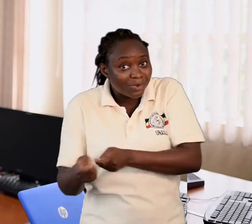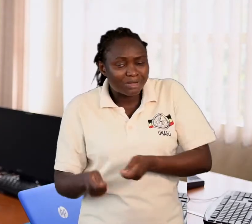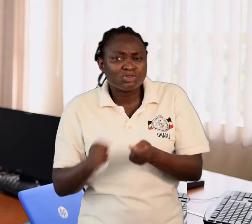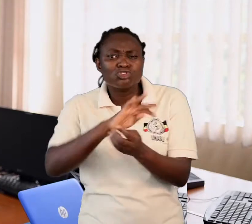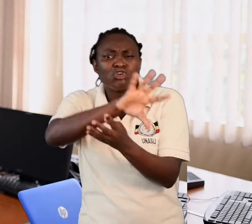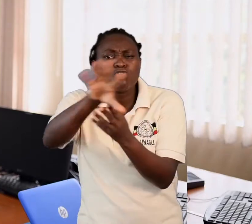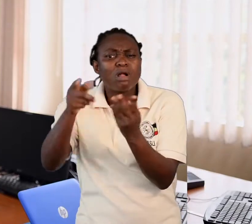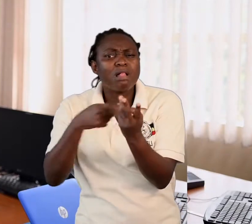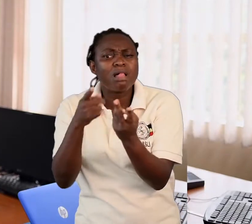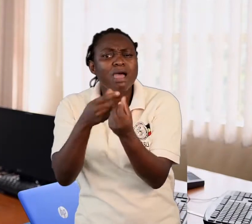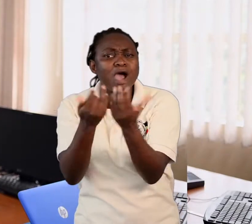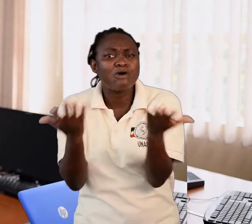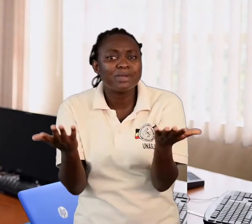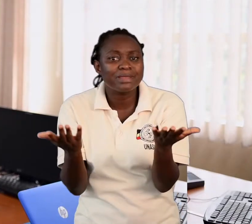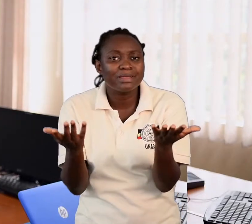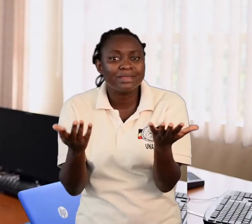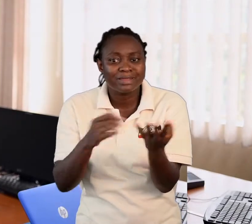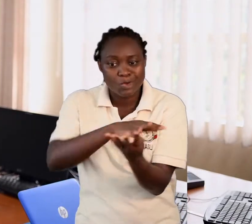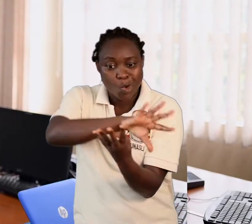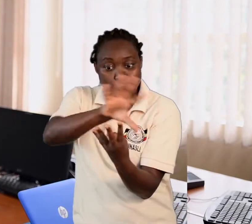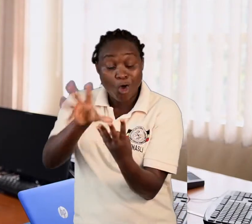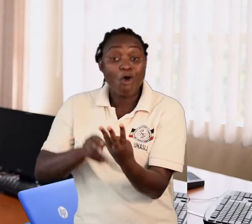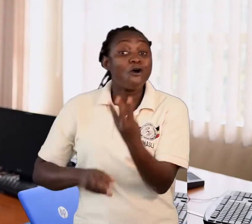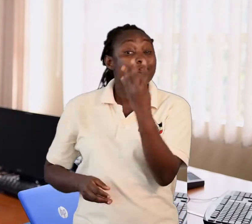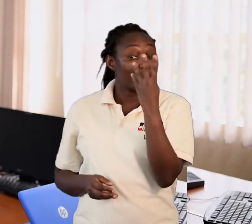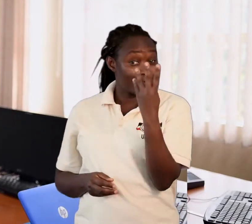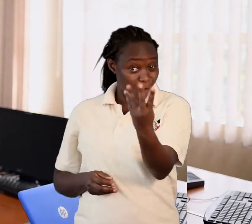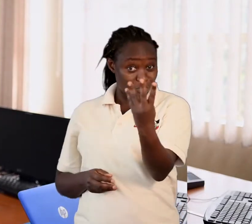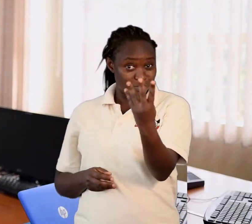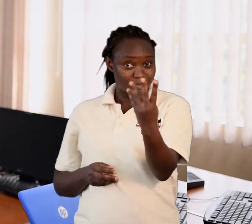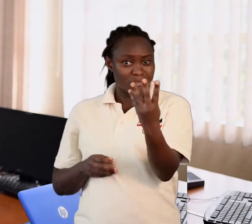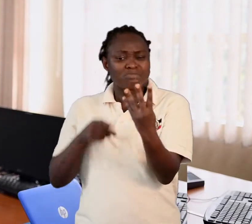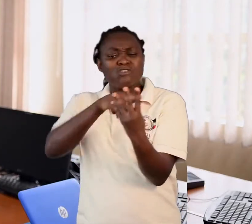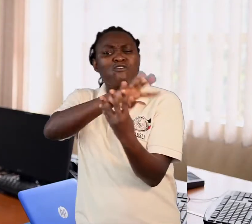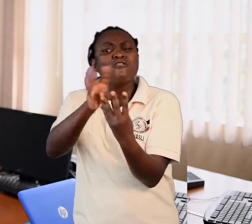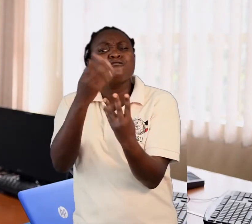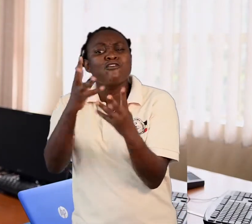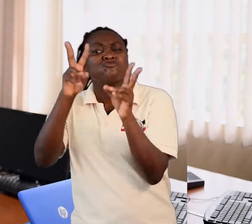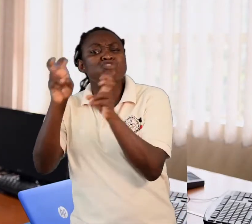those? 4 subjects from science: